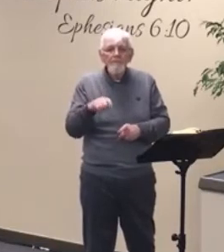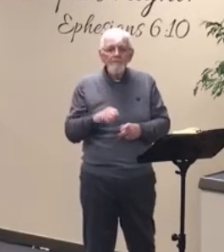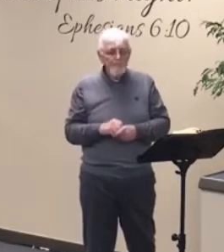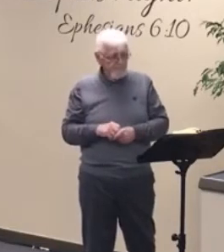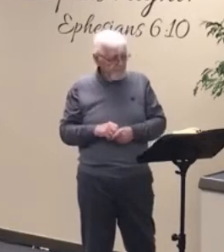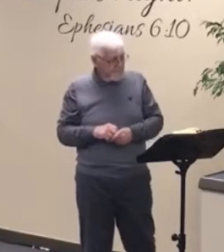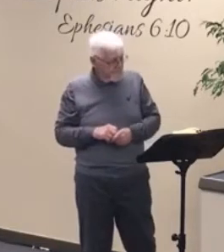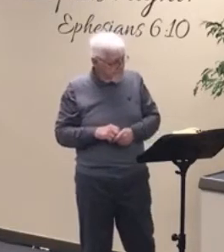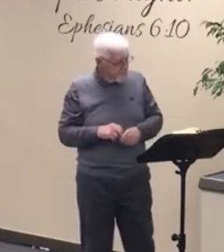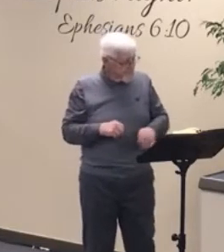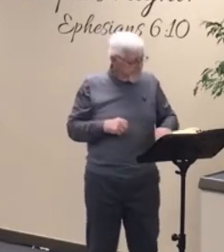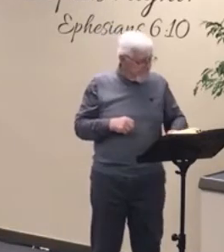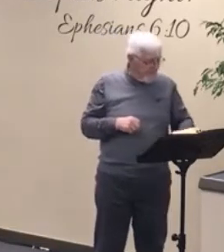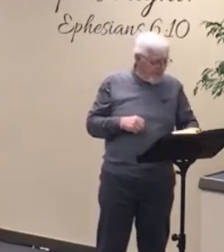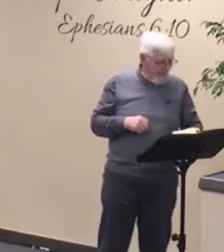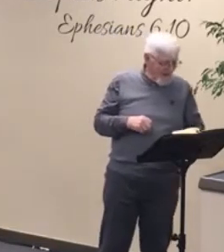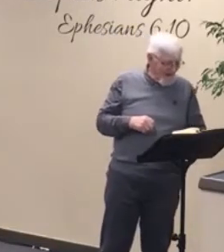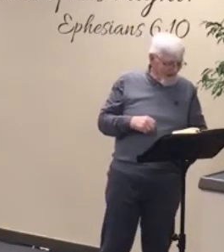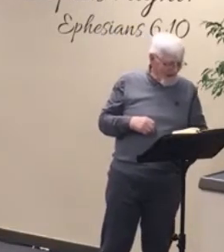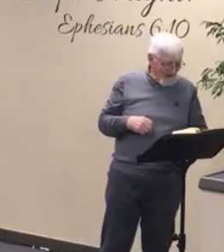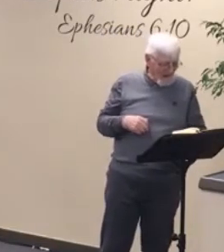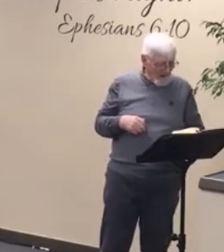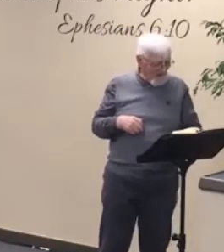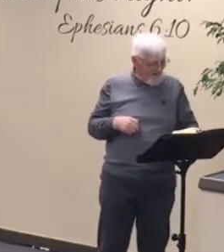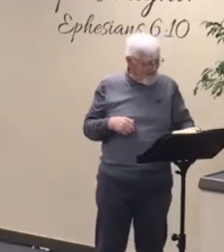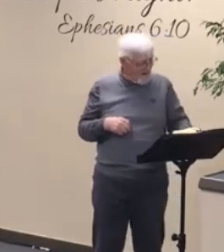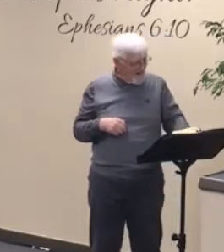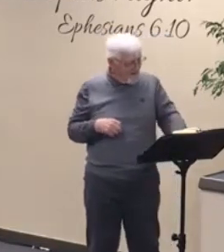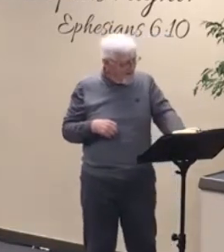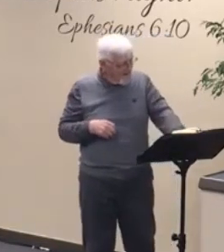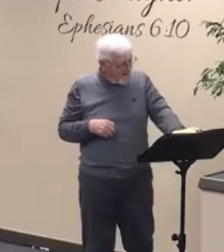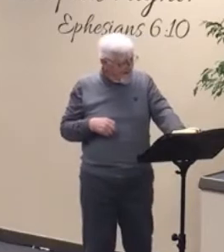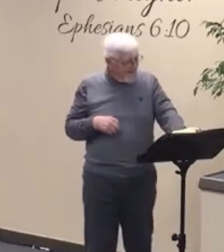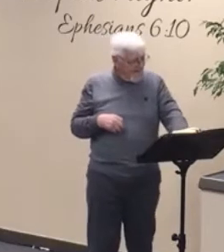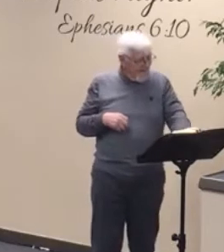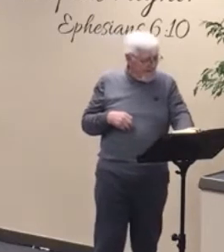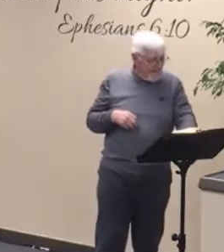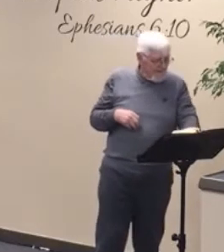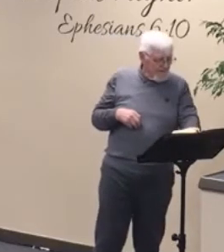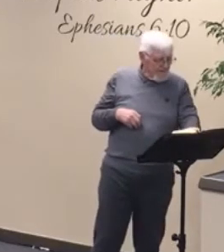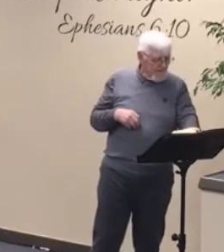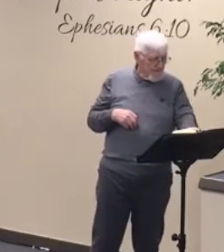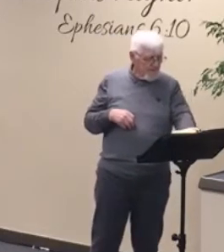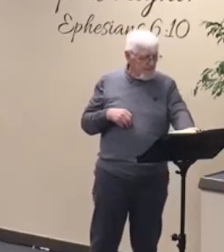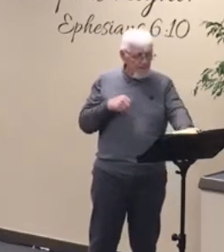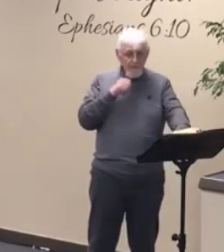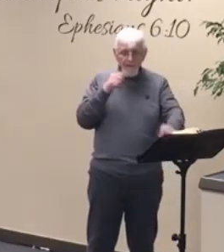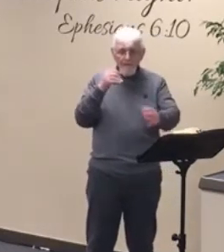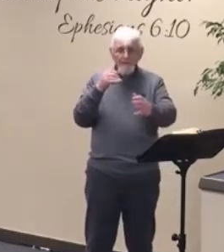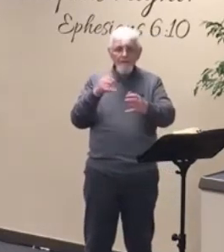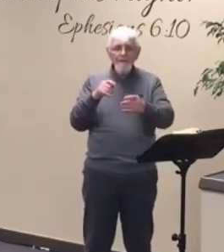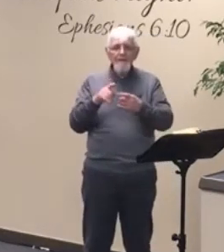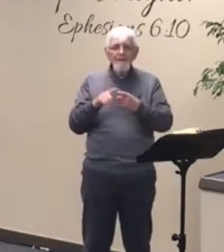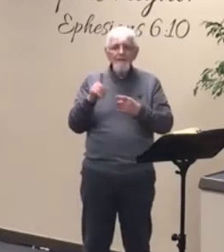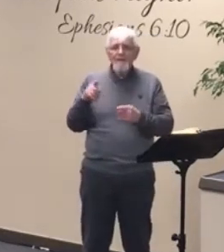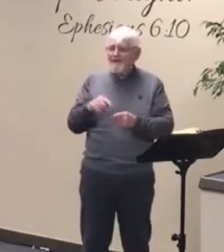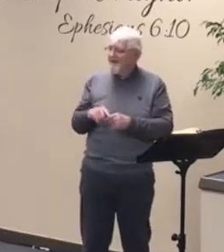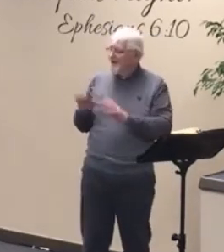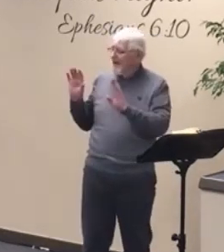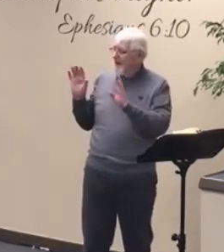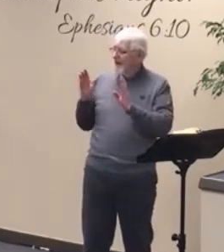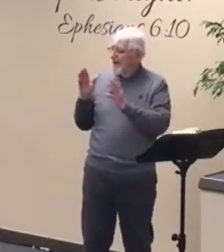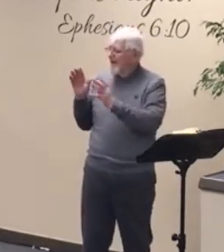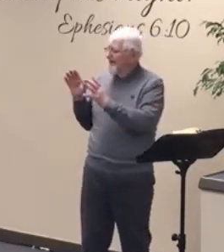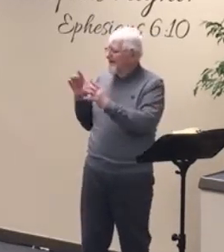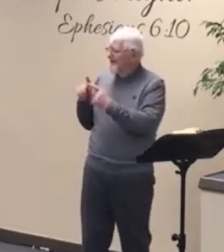Brother, you got to apologize. I'm not talking to you. I was going to say this whether we had visitors or not. Okay? So this isn't toward you now that I call all the attention to you. This does not have